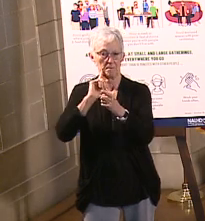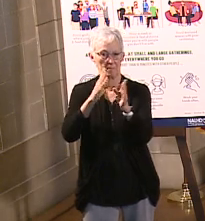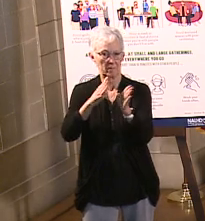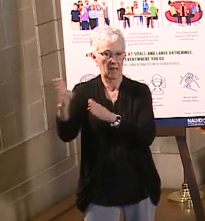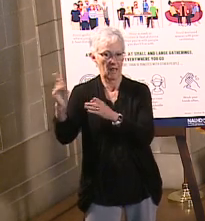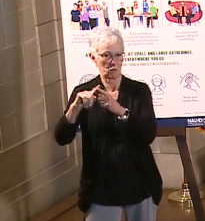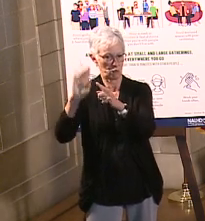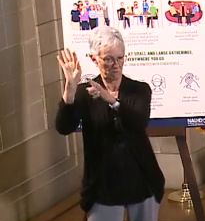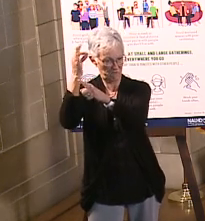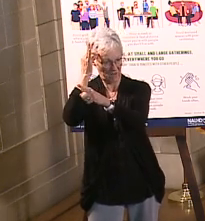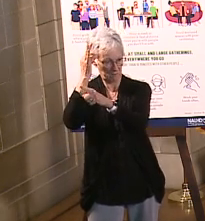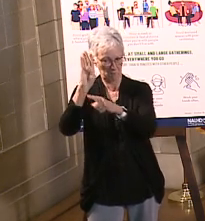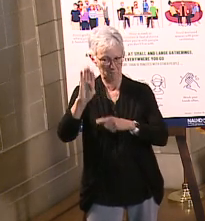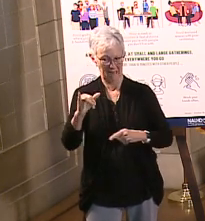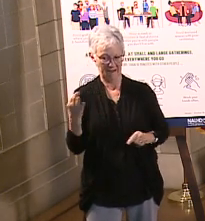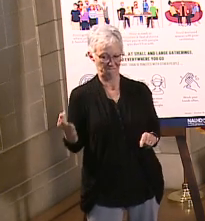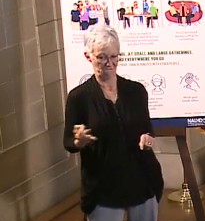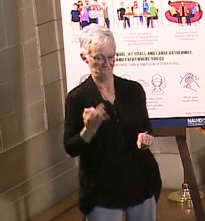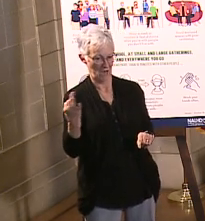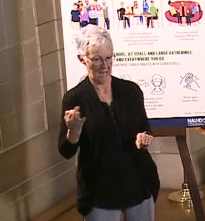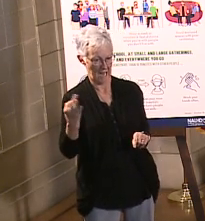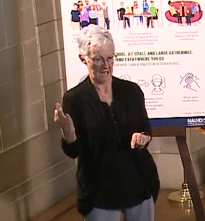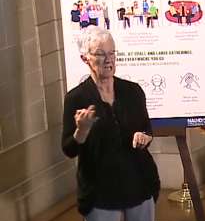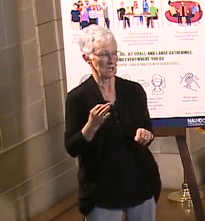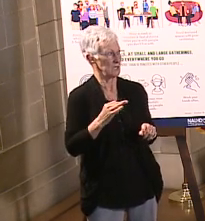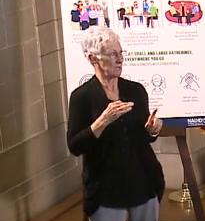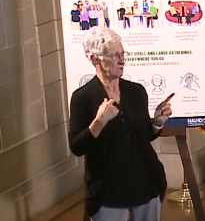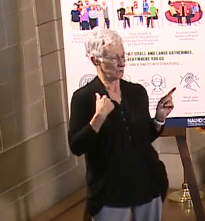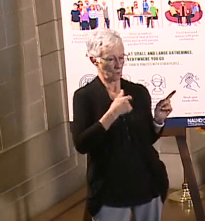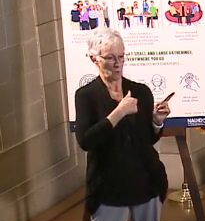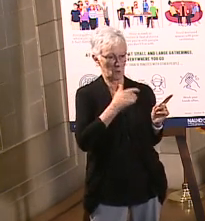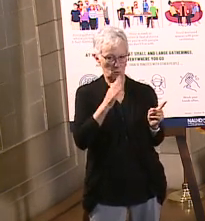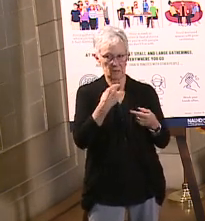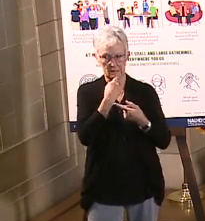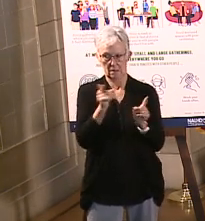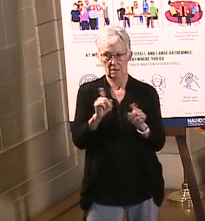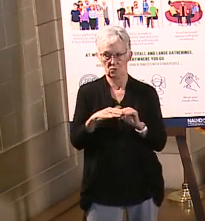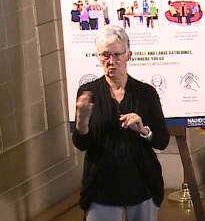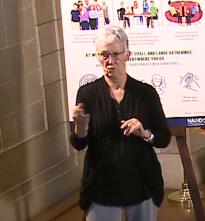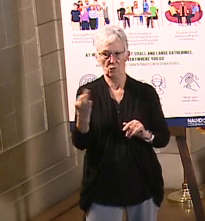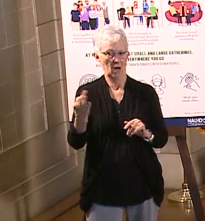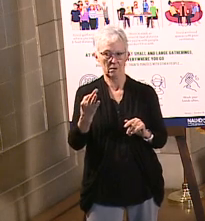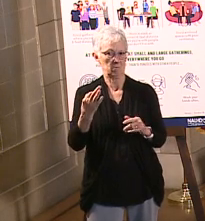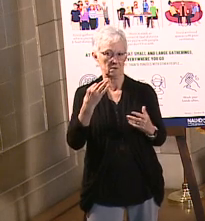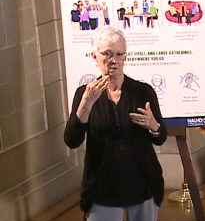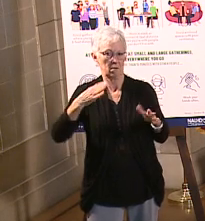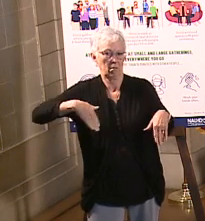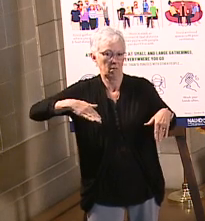when we get that all put together on Friday, we can make an announcement with regard to that.